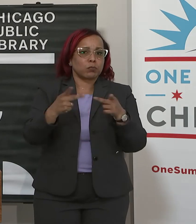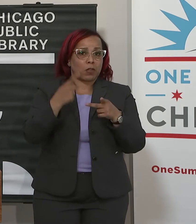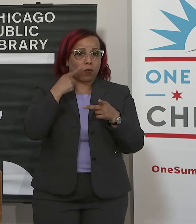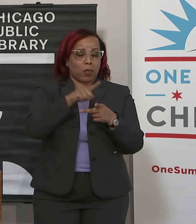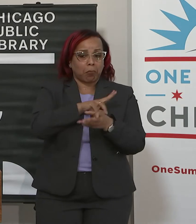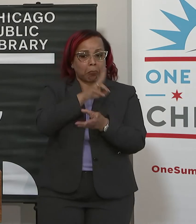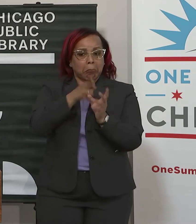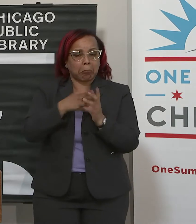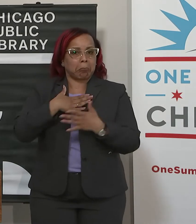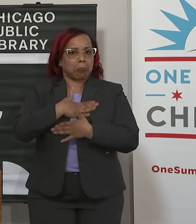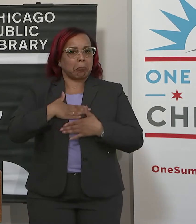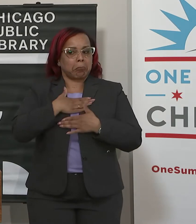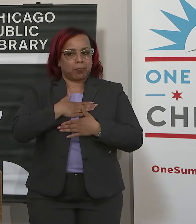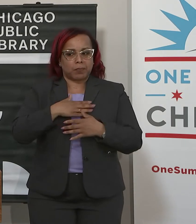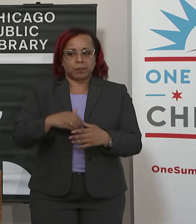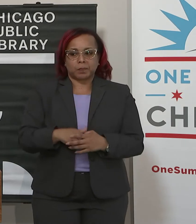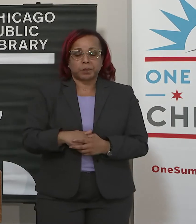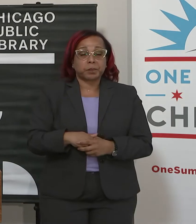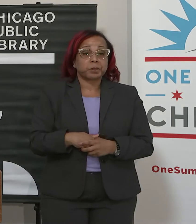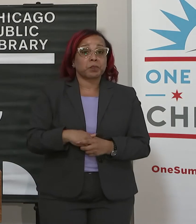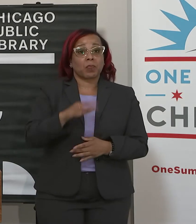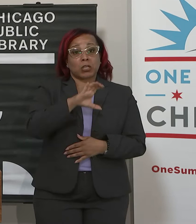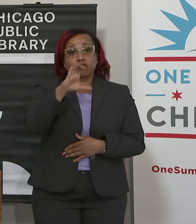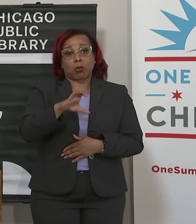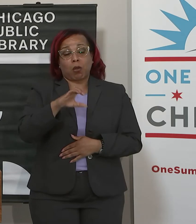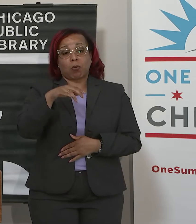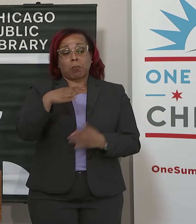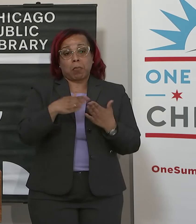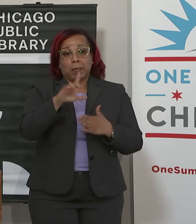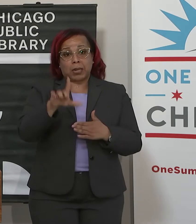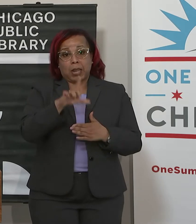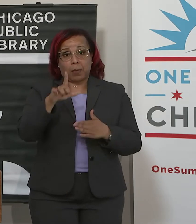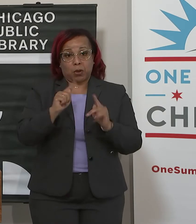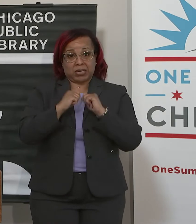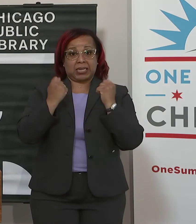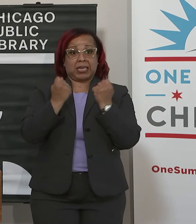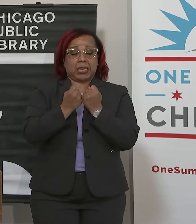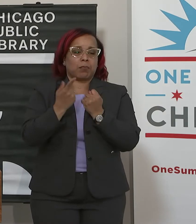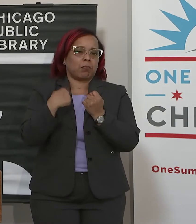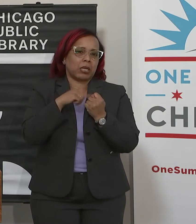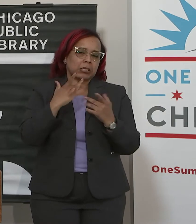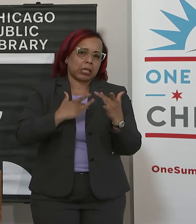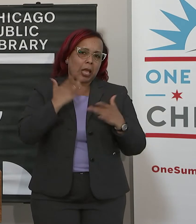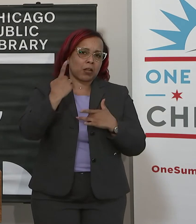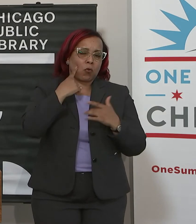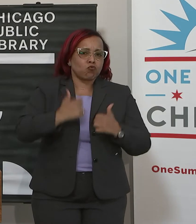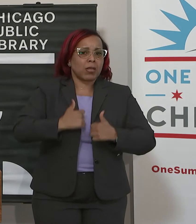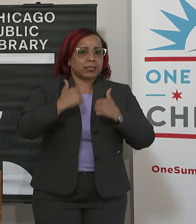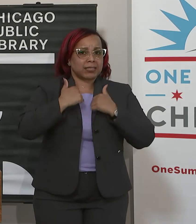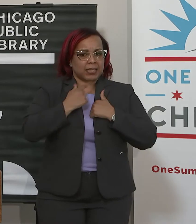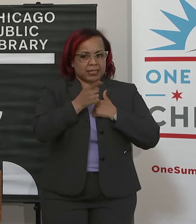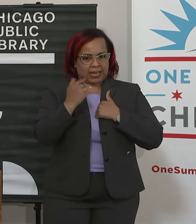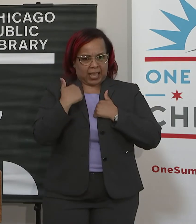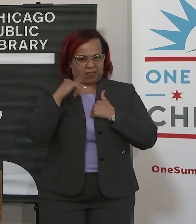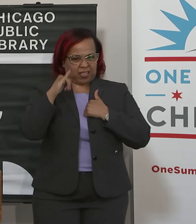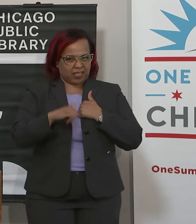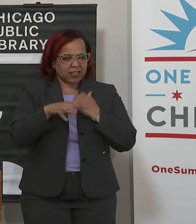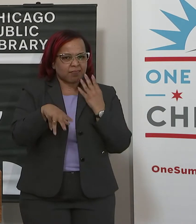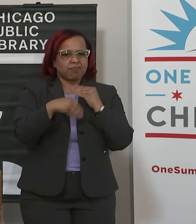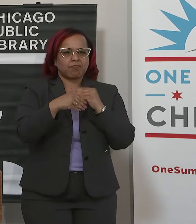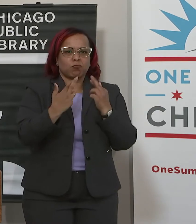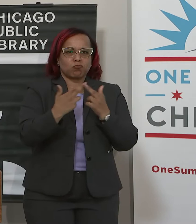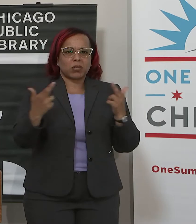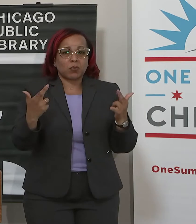enjoy. The Chicago Public Library team and I are so excited for residents to have these expanded